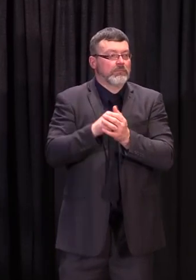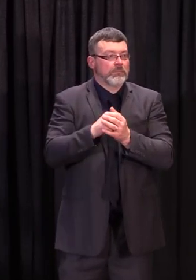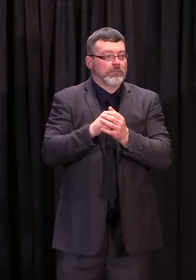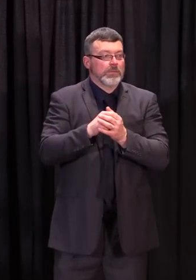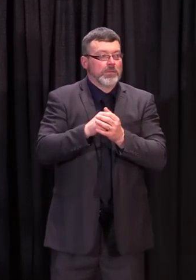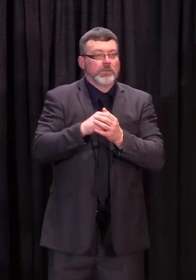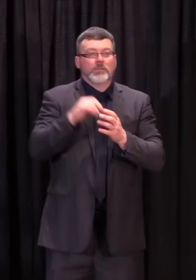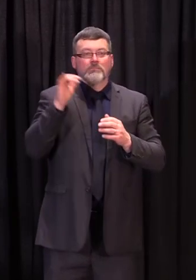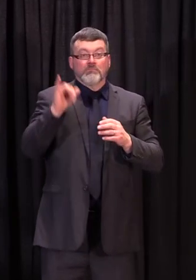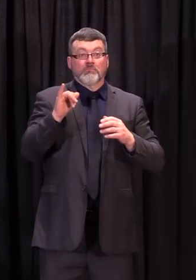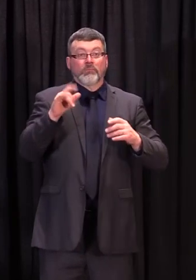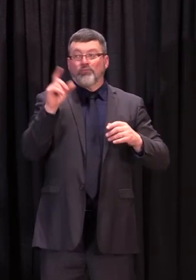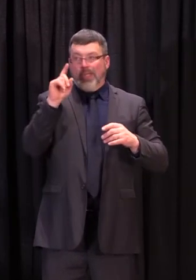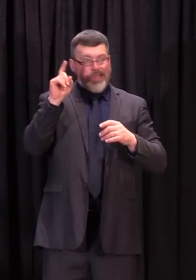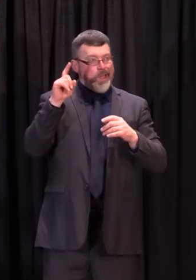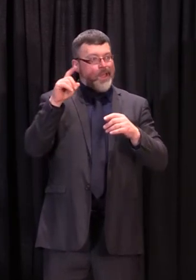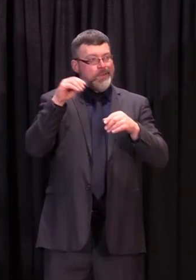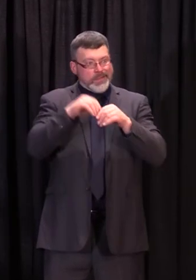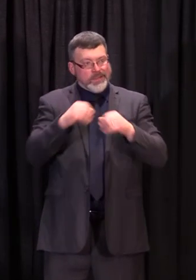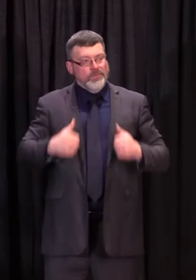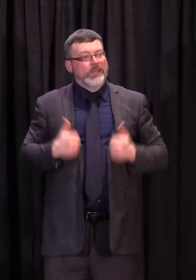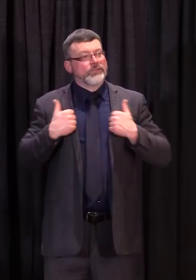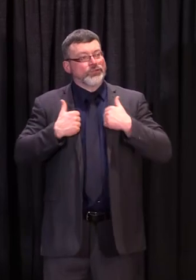Chittenden County by the end of this year.